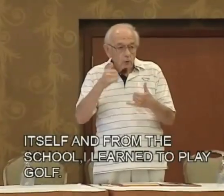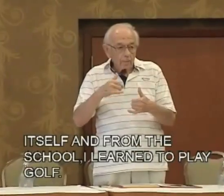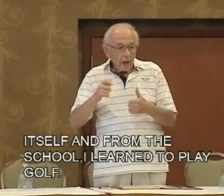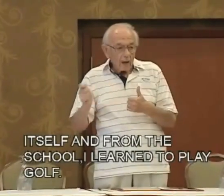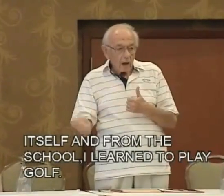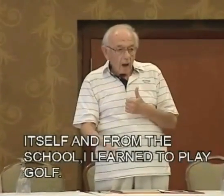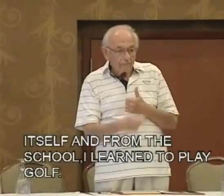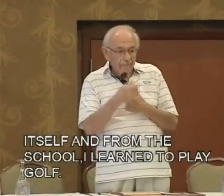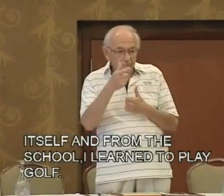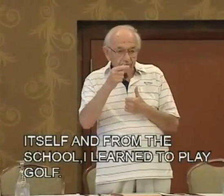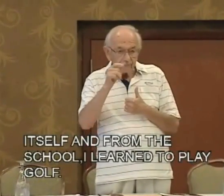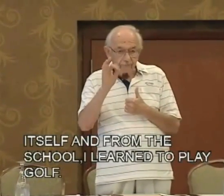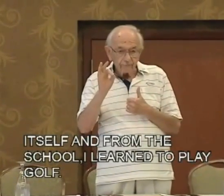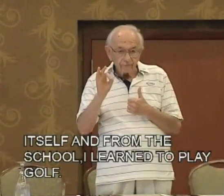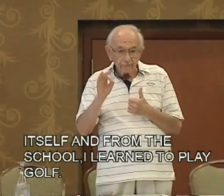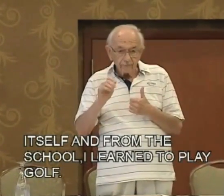I learned to play golf